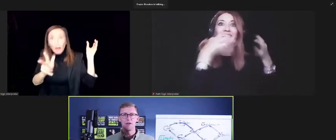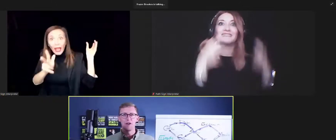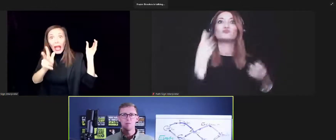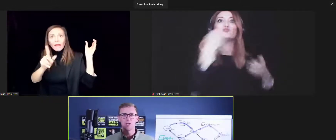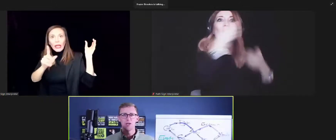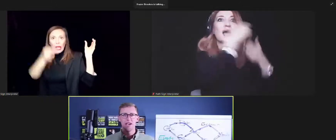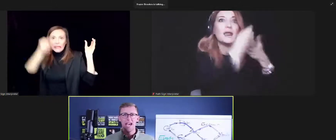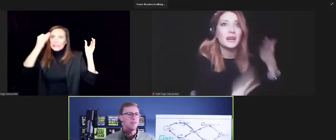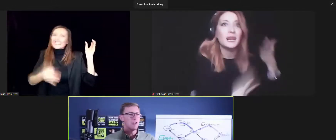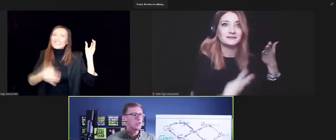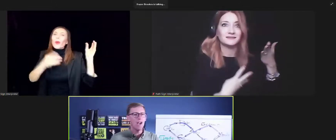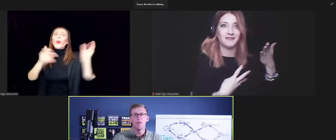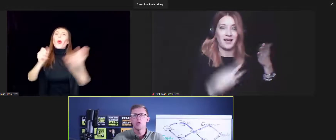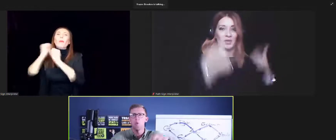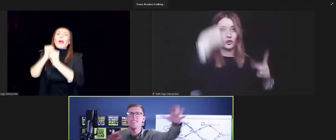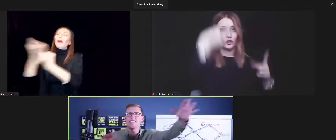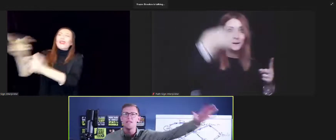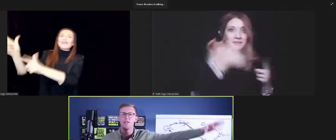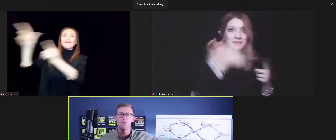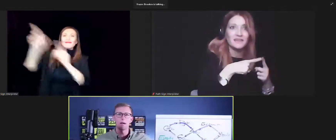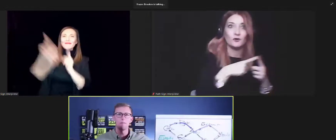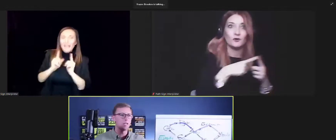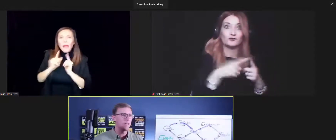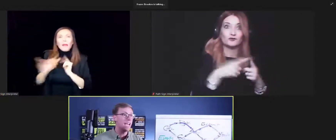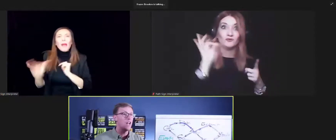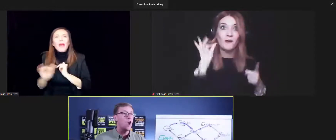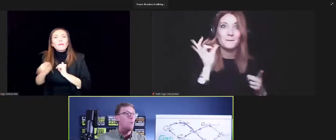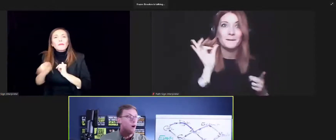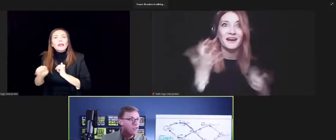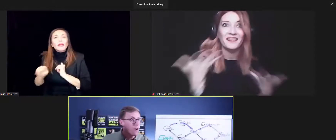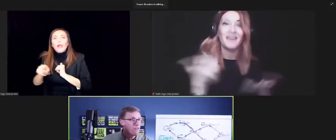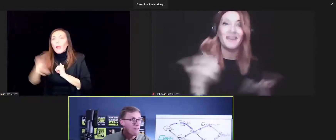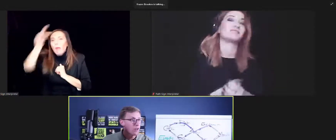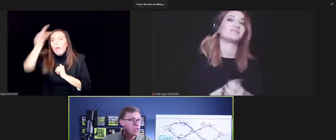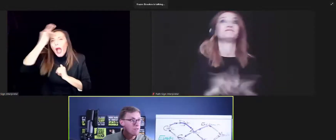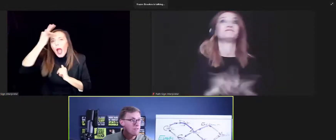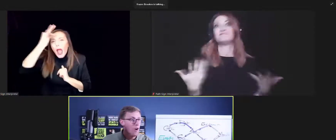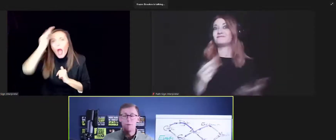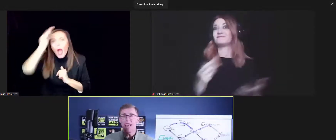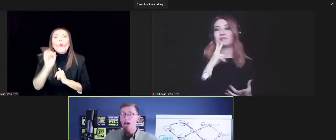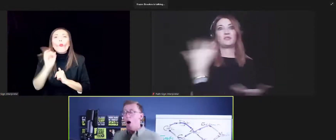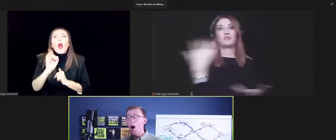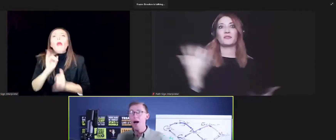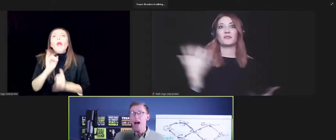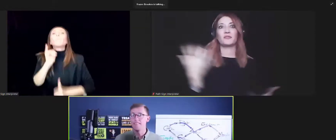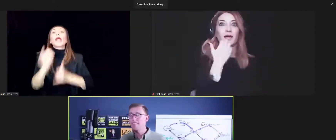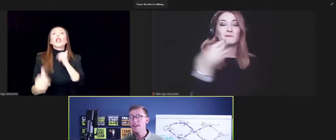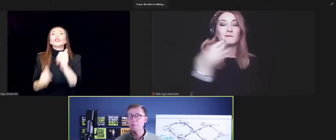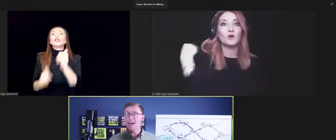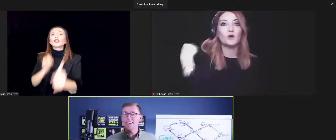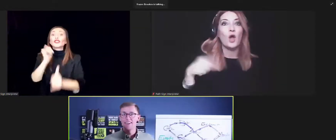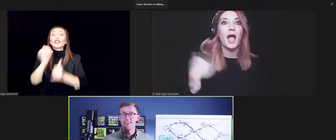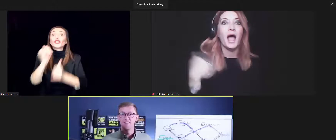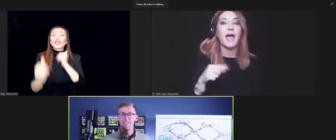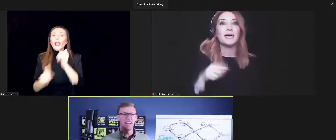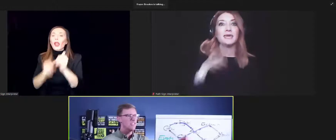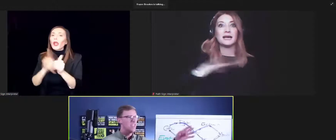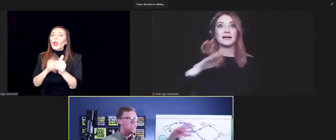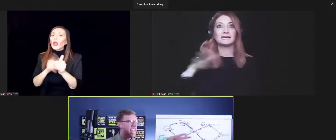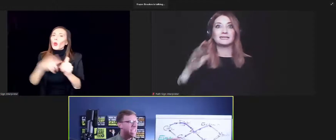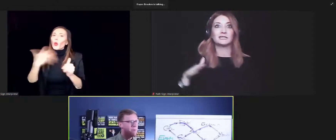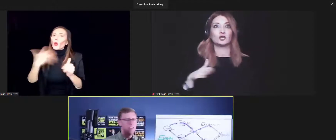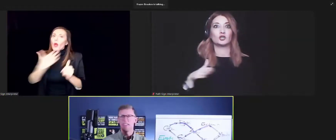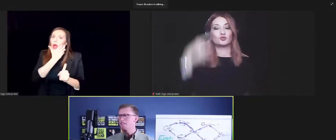bike for Christmas. If you say on the 20th of December to a kid, what have you wished Father Christmas for? They're like, oh, I did a bike. They'll give you